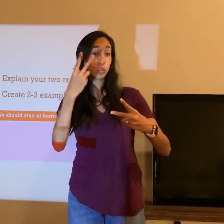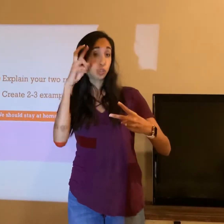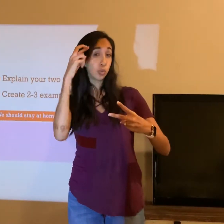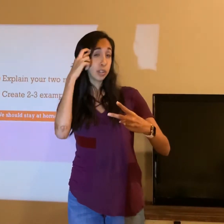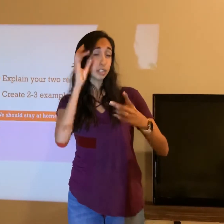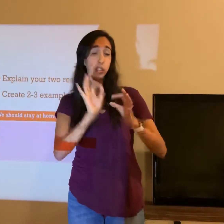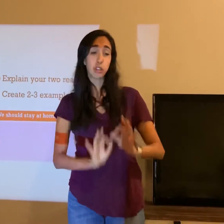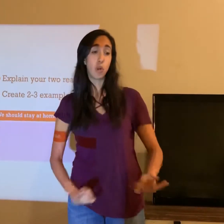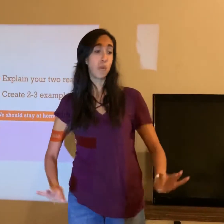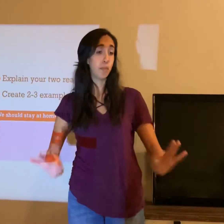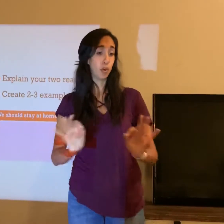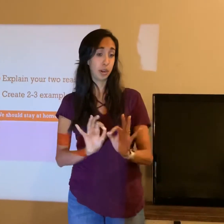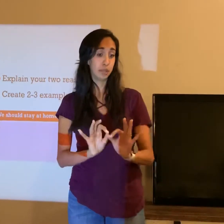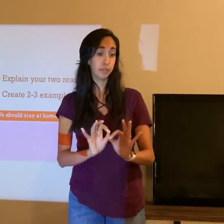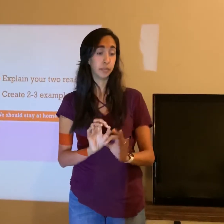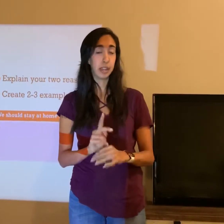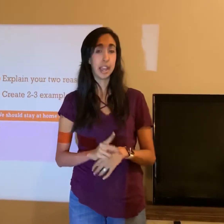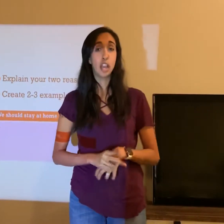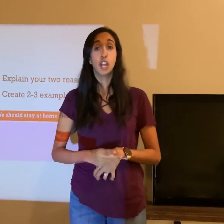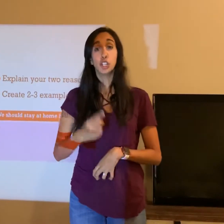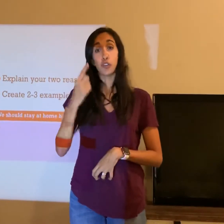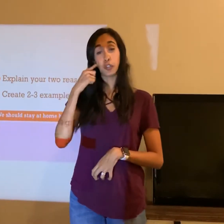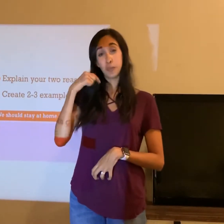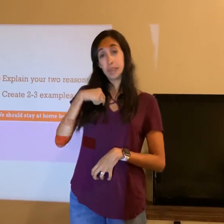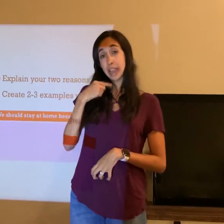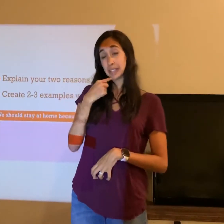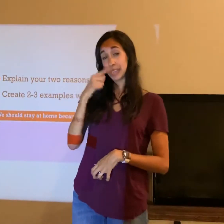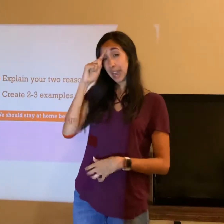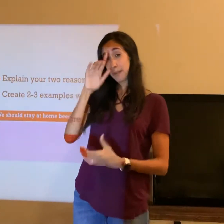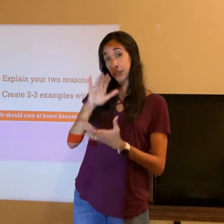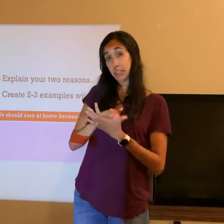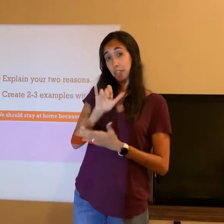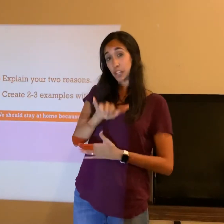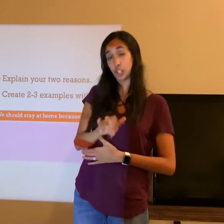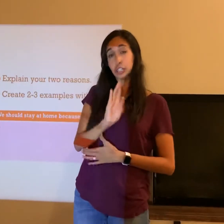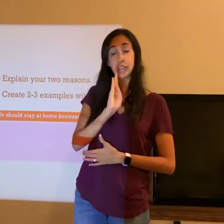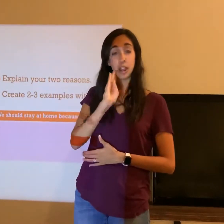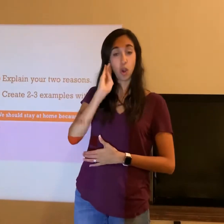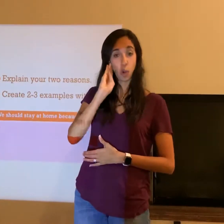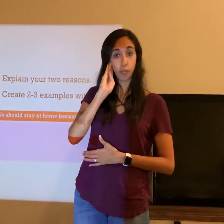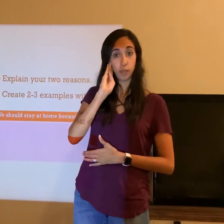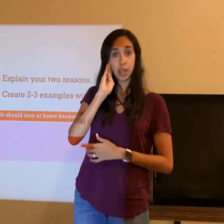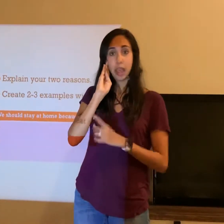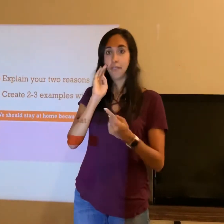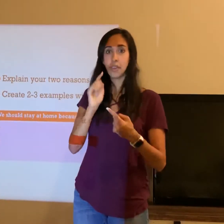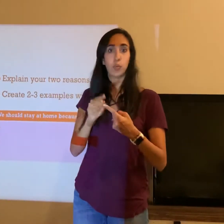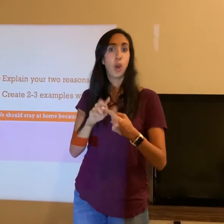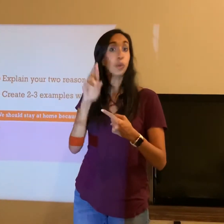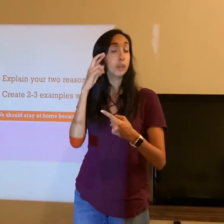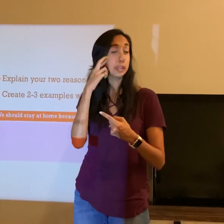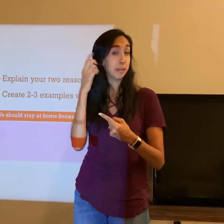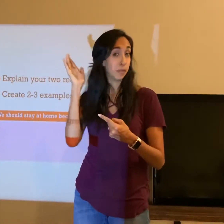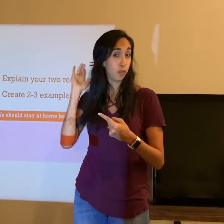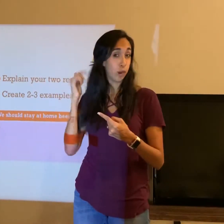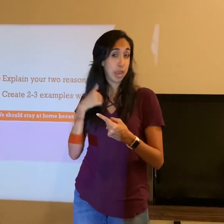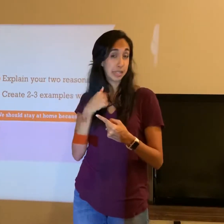2 reasons so important? Okay, so for me, I said, I believe they should stay home. And then 1 reason before I